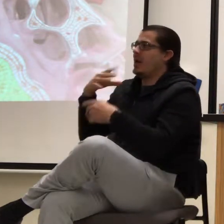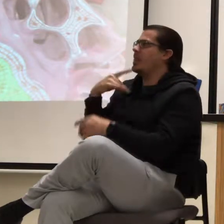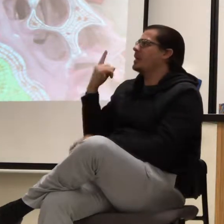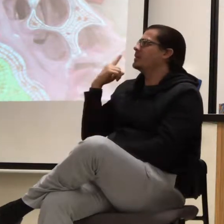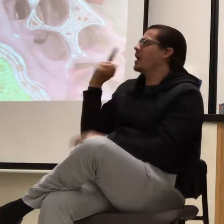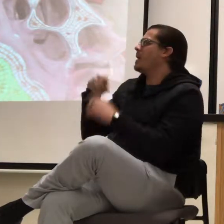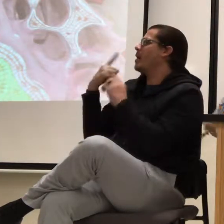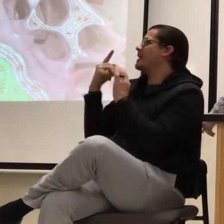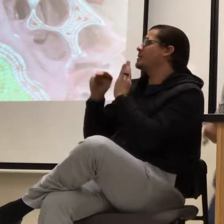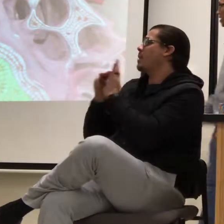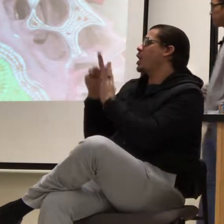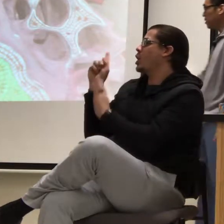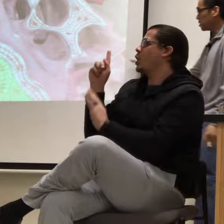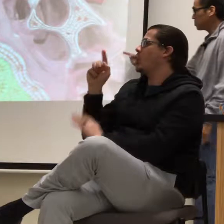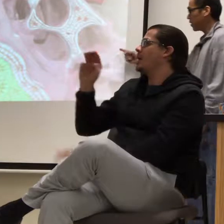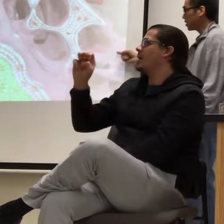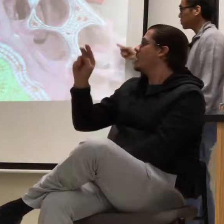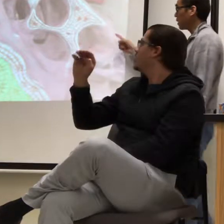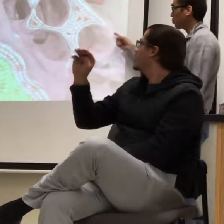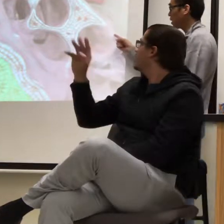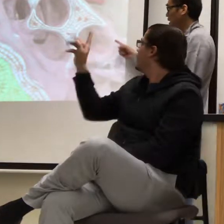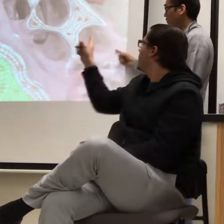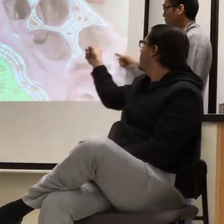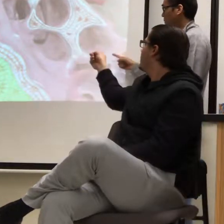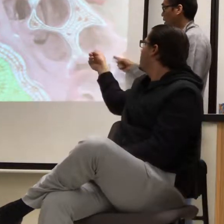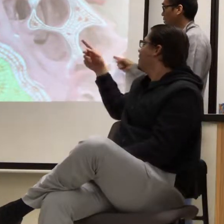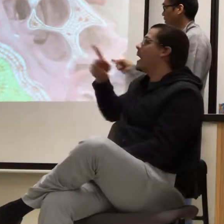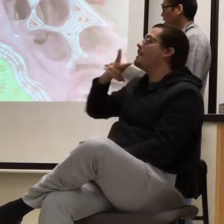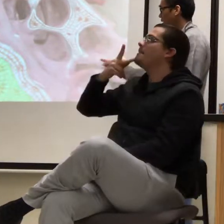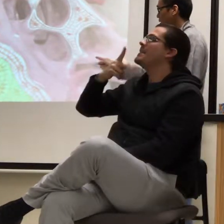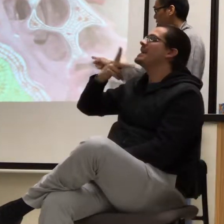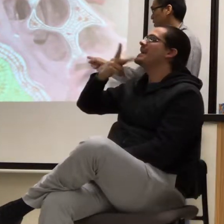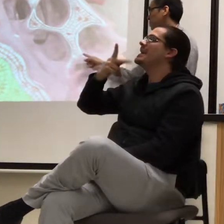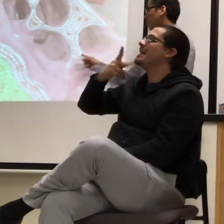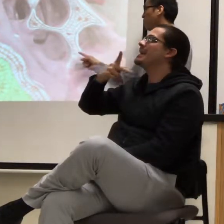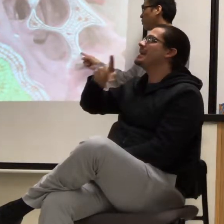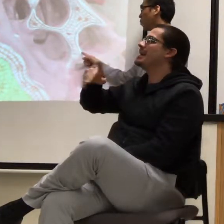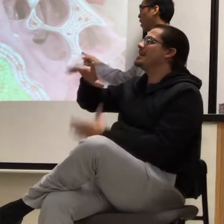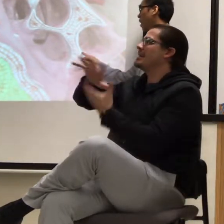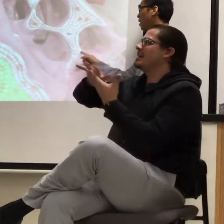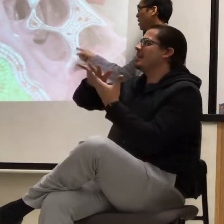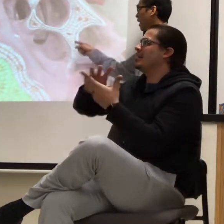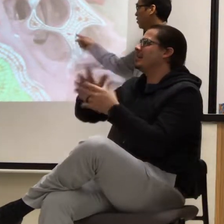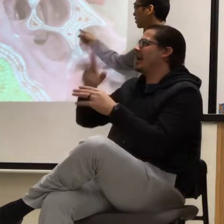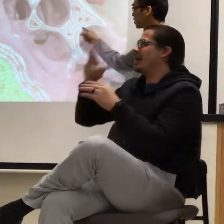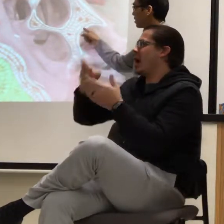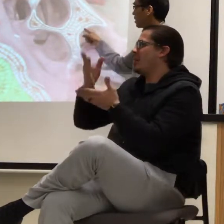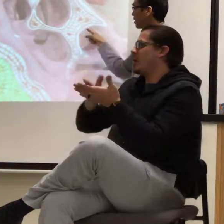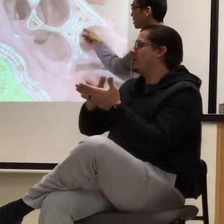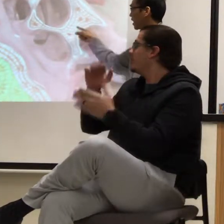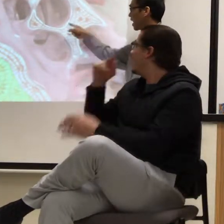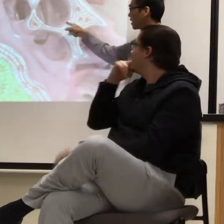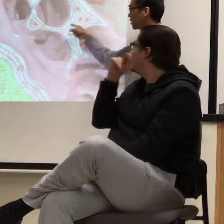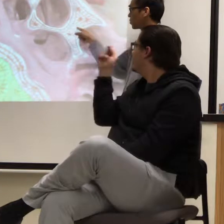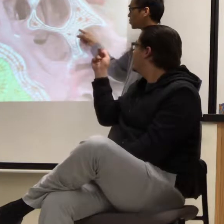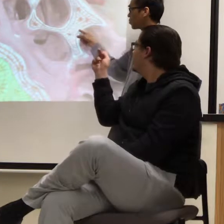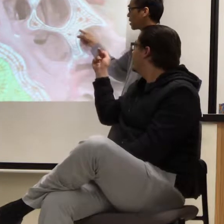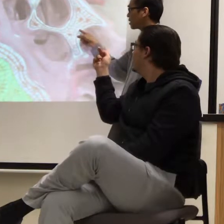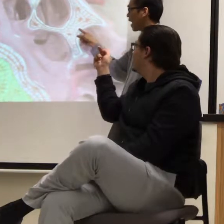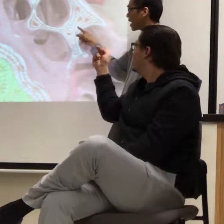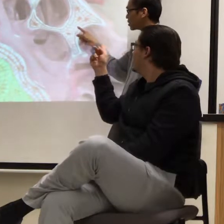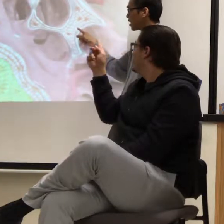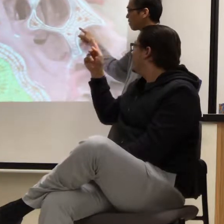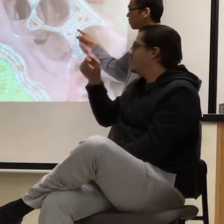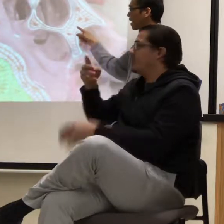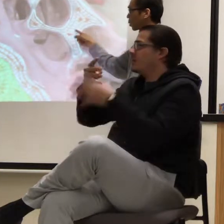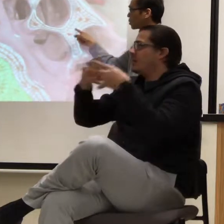model, is that the endosteum is this pinkish membrane covering the bone, and they section part of it away. And you can see these tiny little